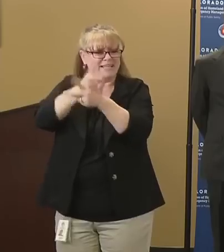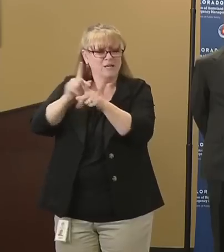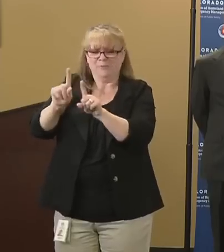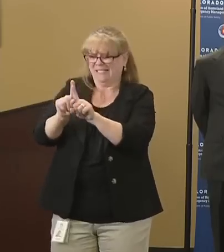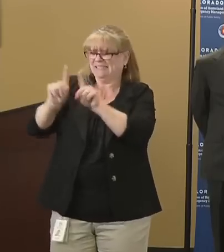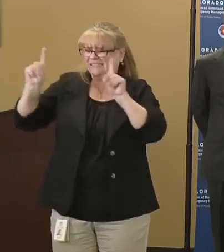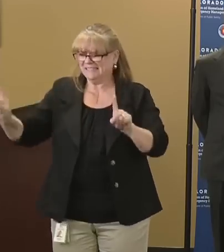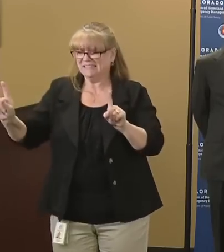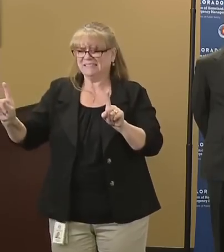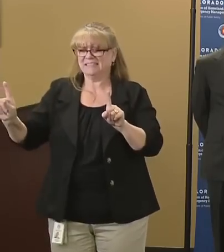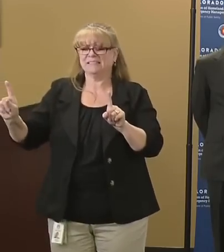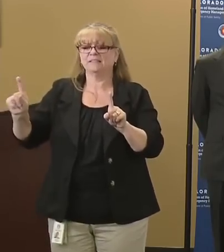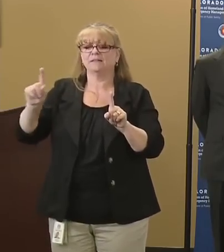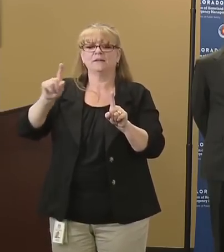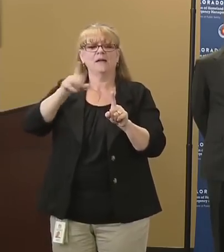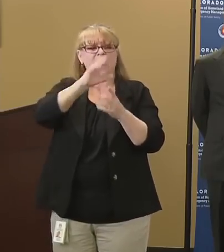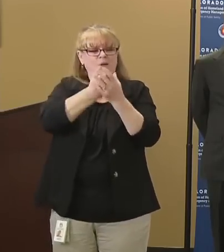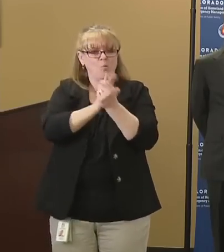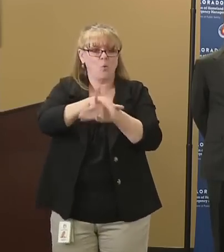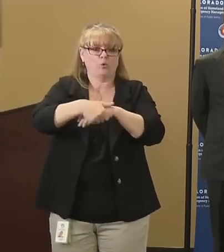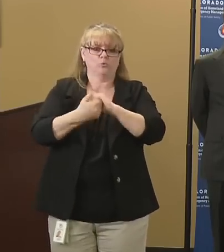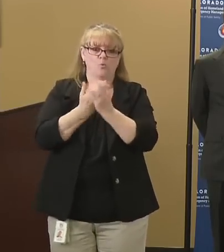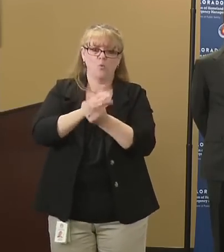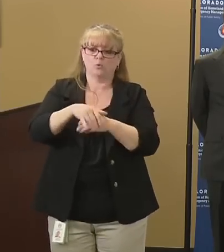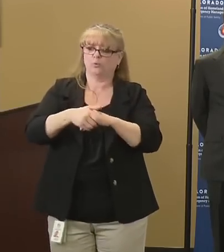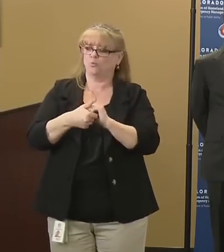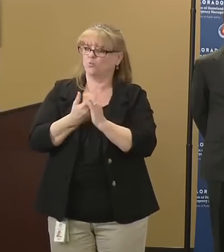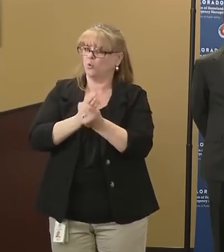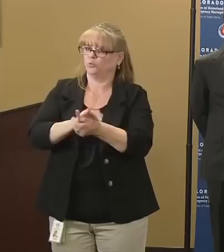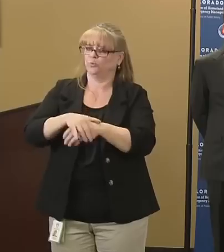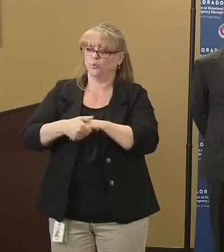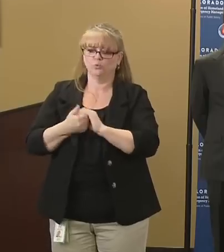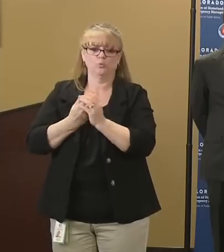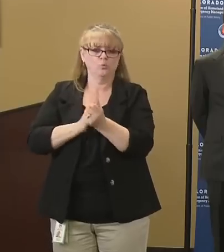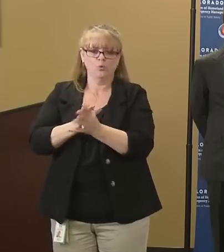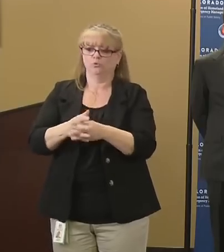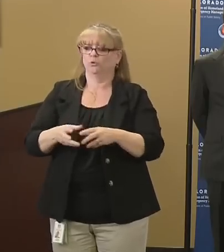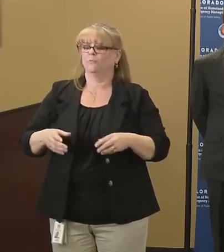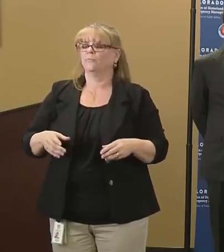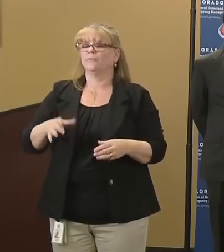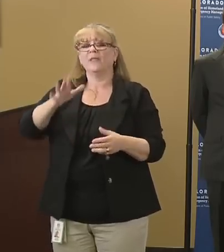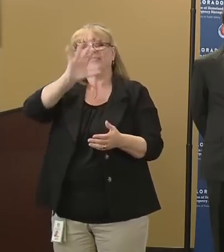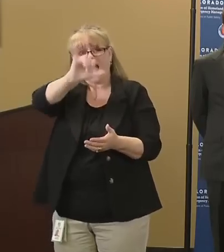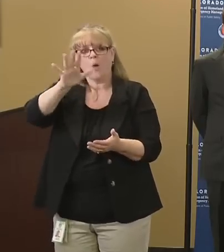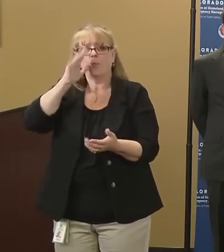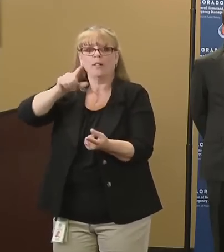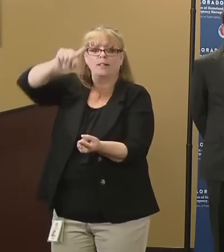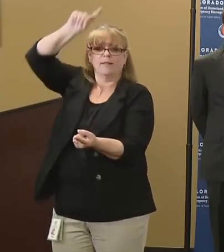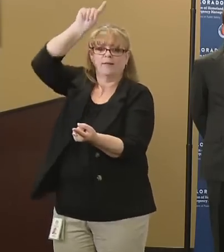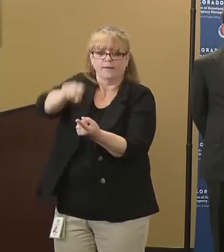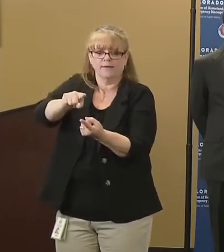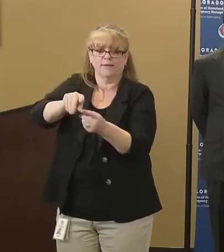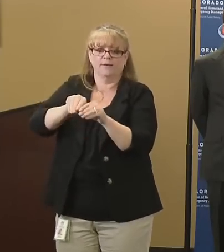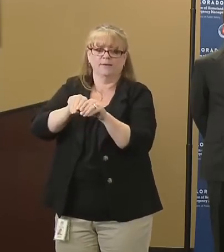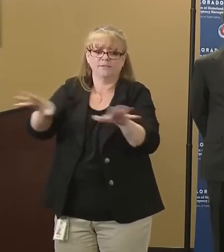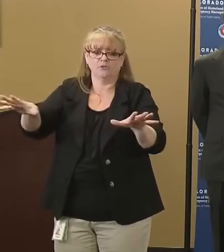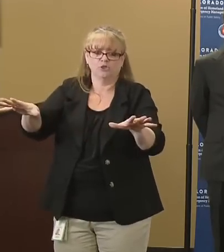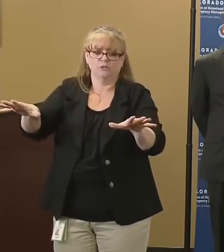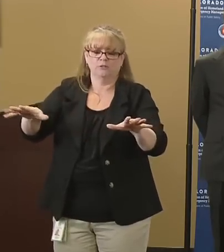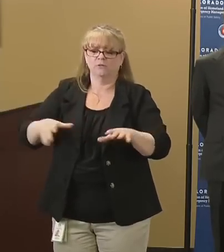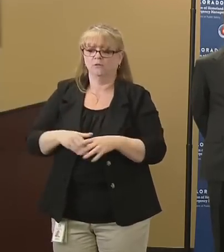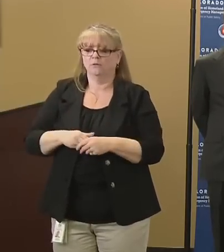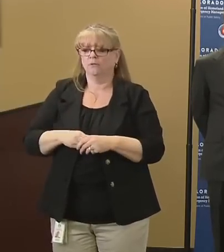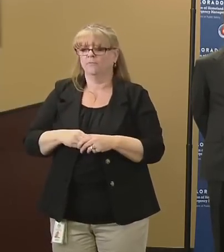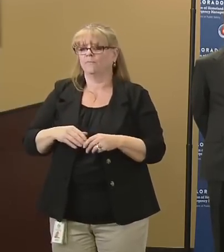as possible to slow down the spread of the virus. Our healthcare professionals, my colleagues, are working as hard as they can